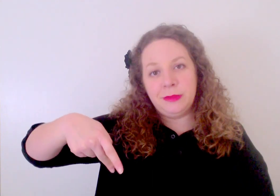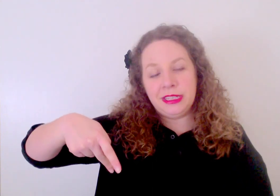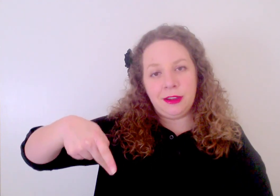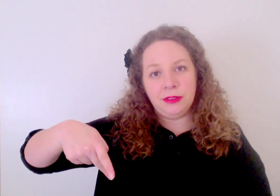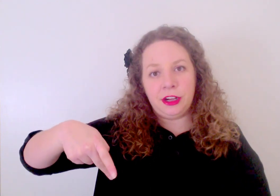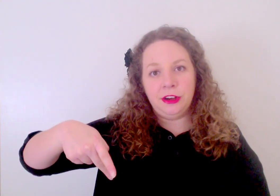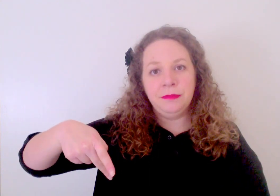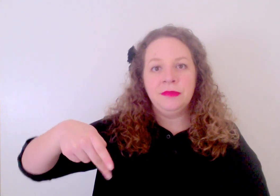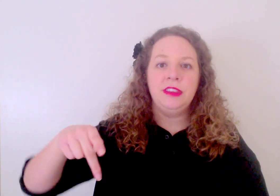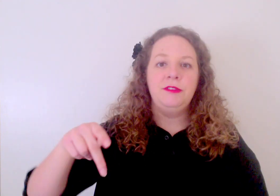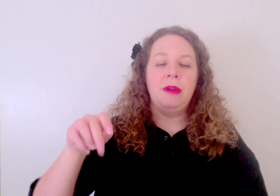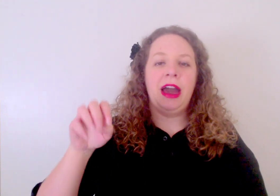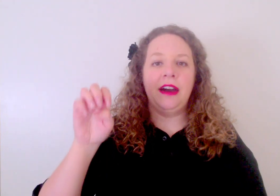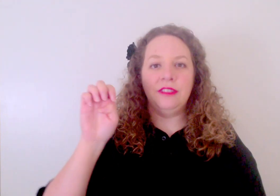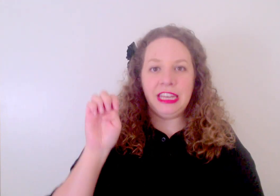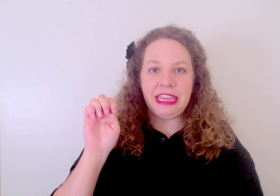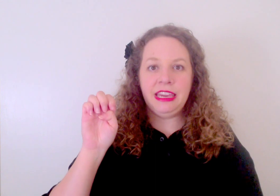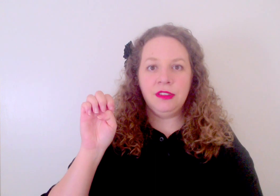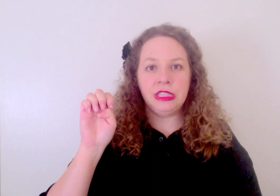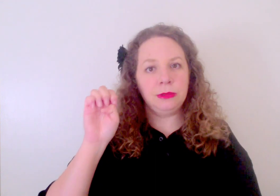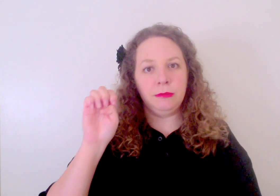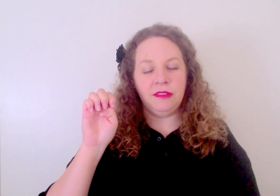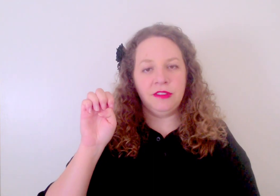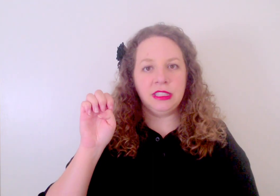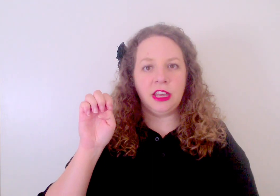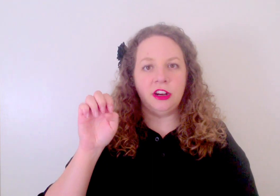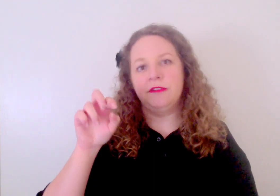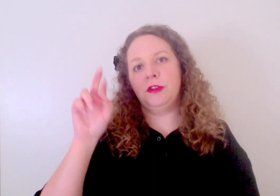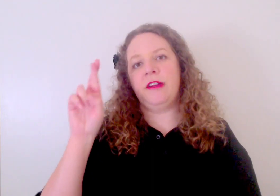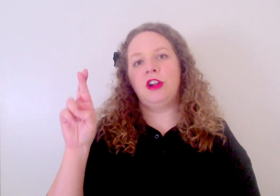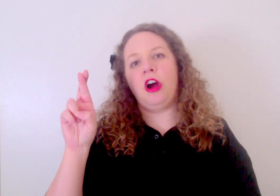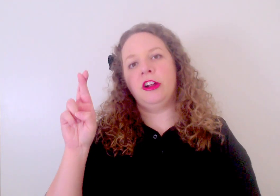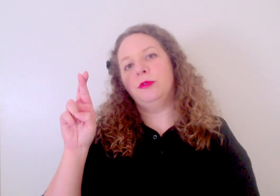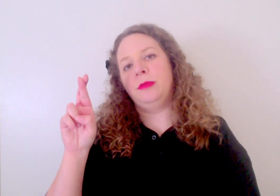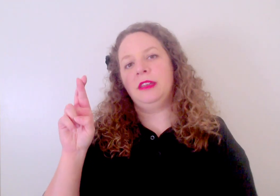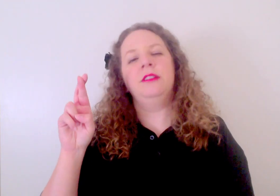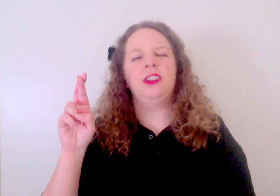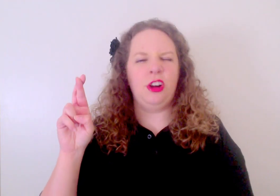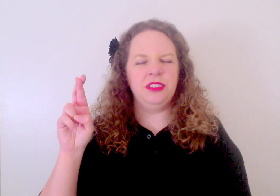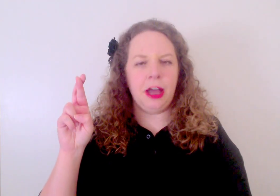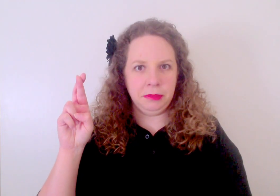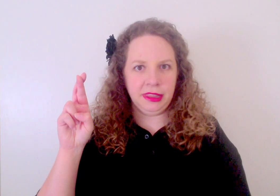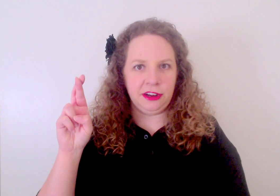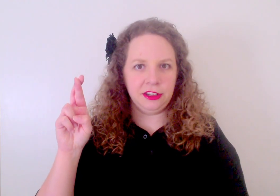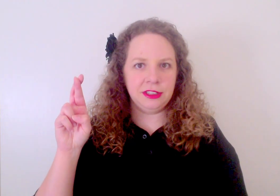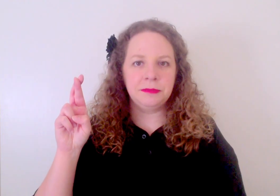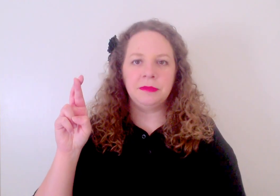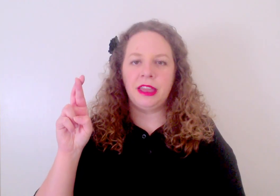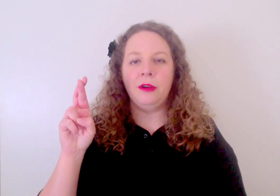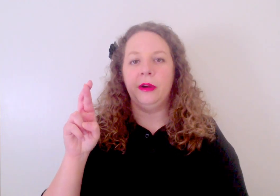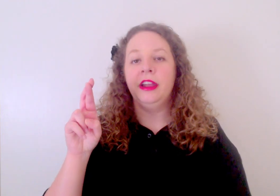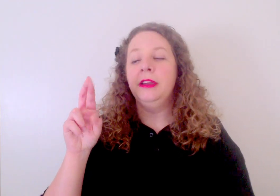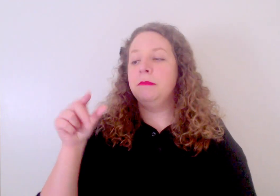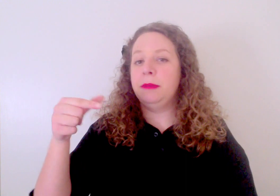be a down letter. If you have an E, this would be a fifth letter. If you have an R, it would be, they're called up letters. Okay, or maybe you have